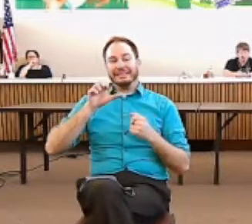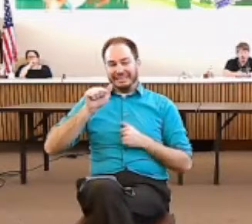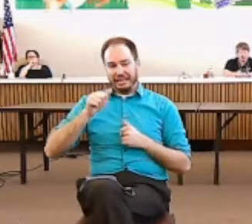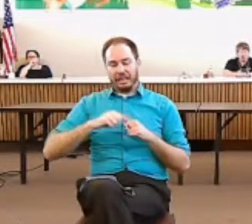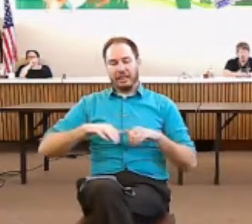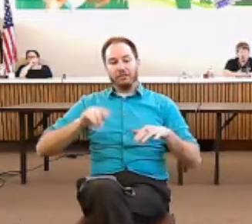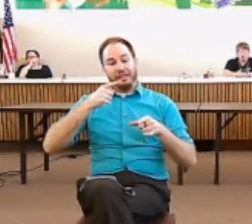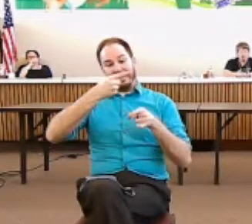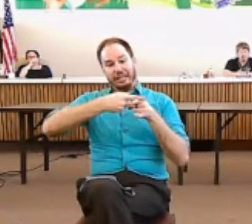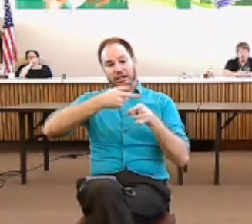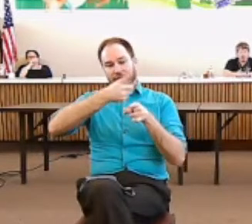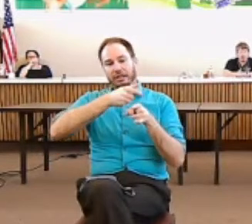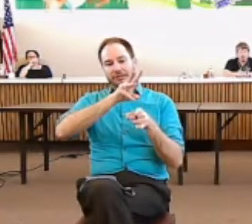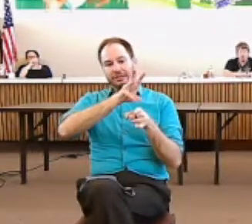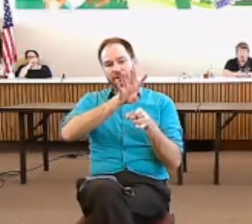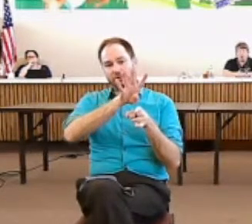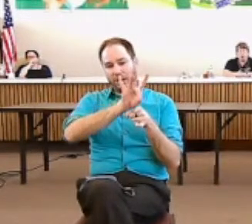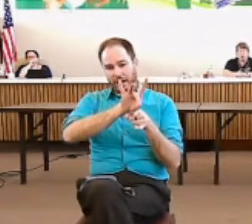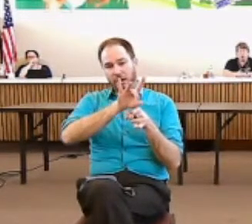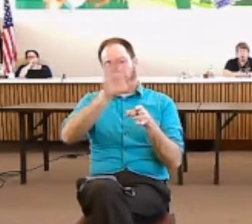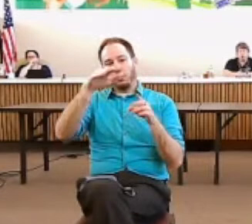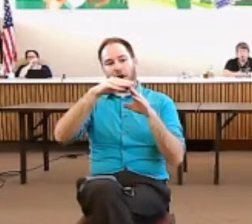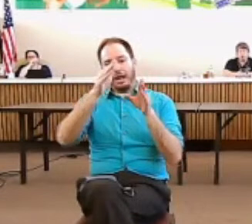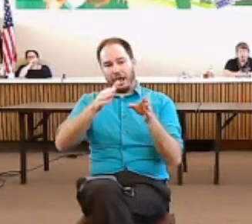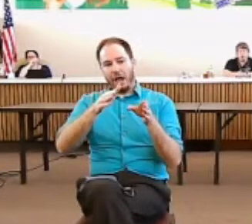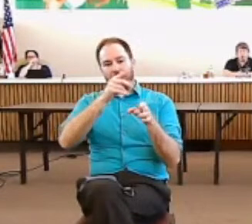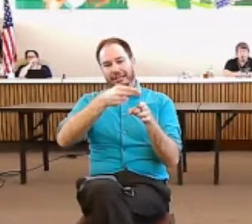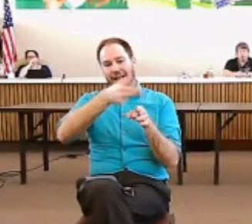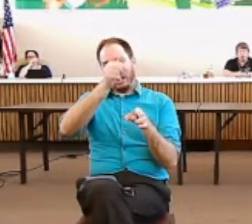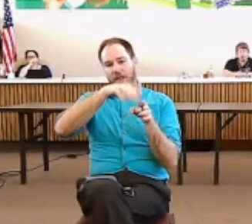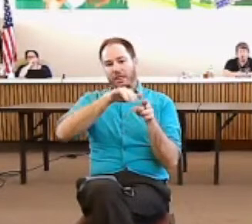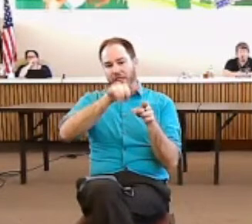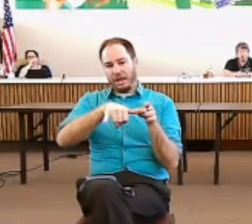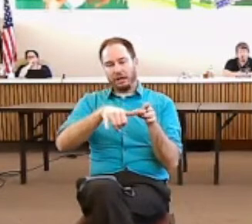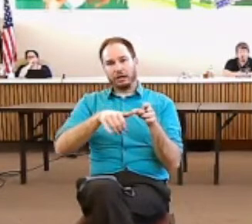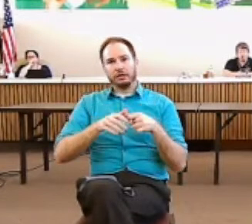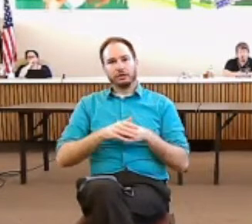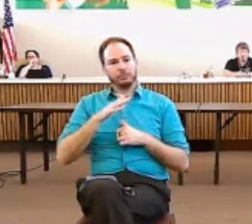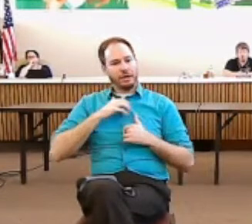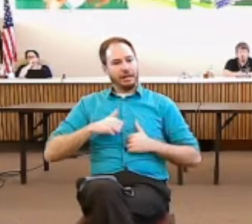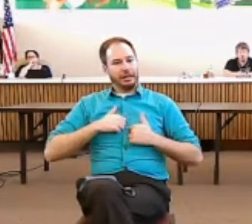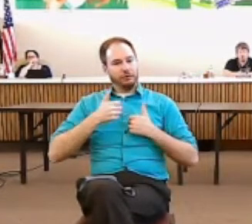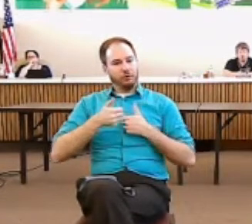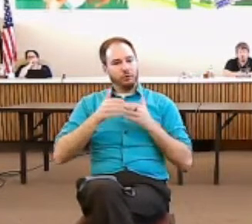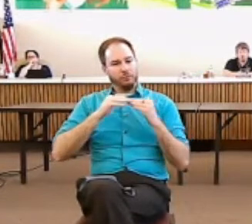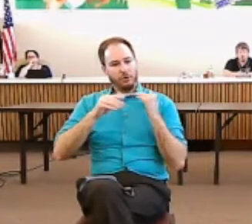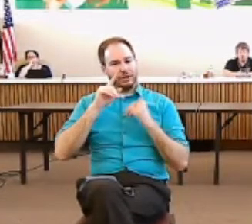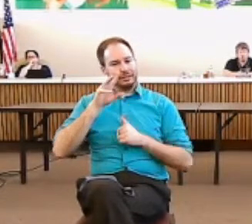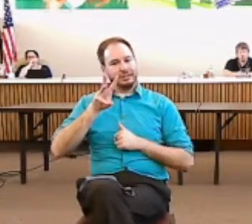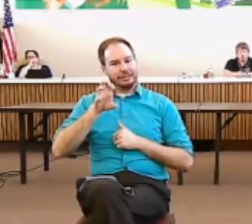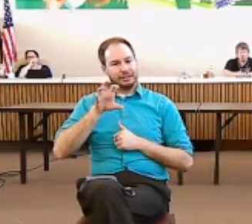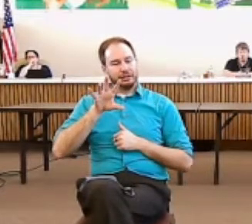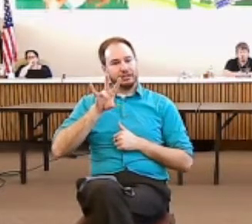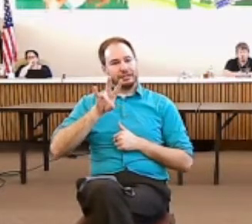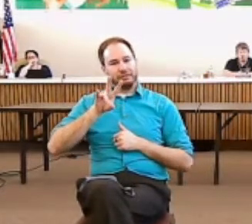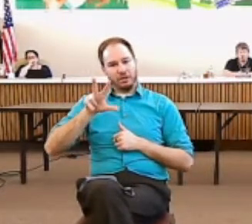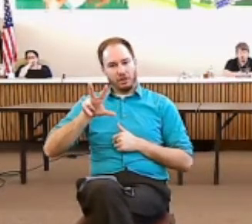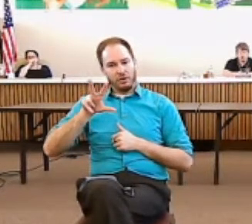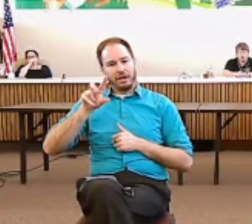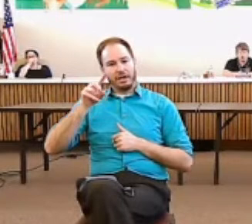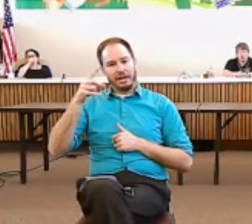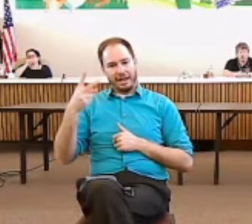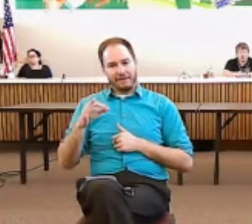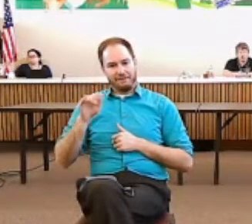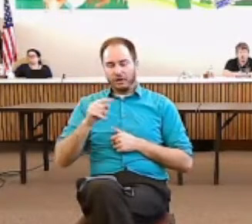room intersection floor, is at 648 and your house is significantly higher. my living room floor is 673 and a half